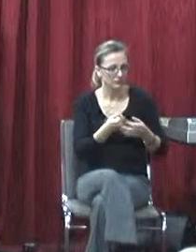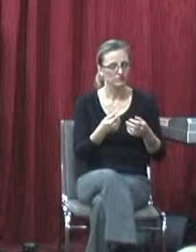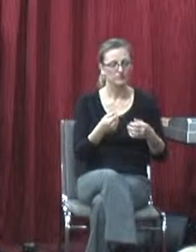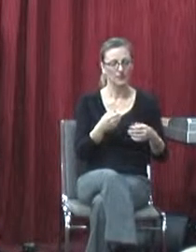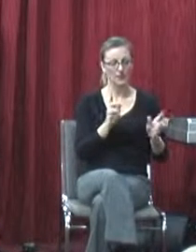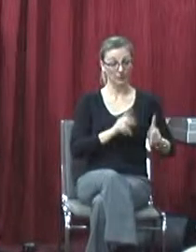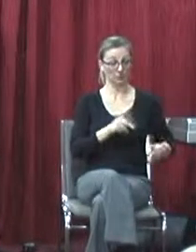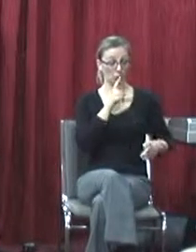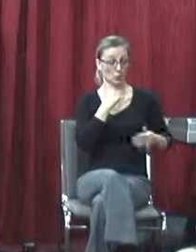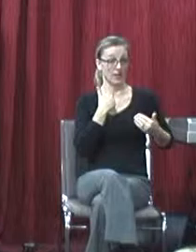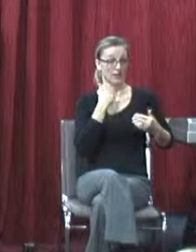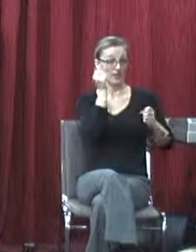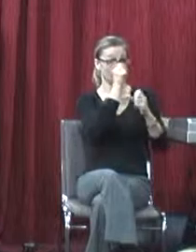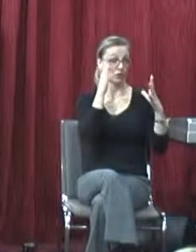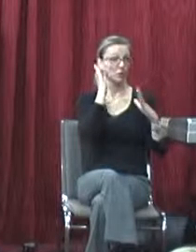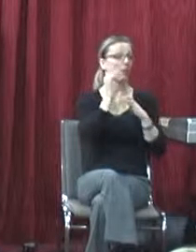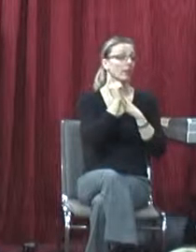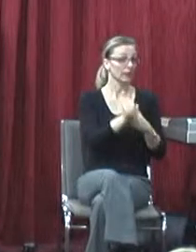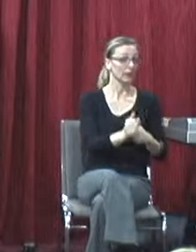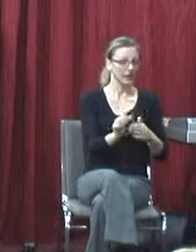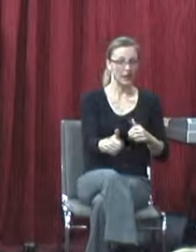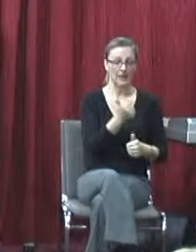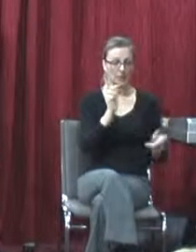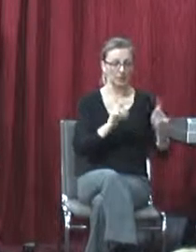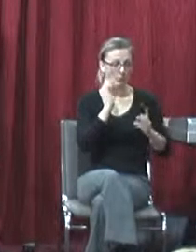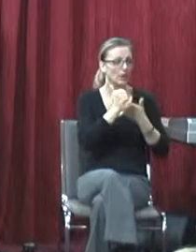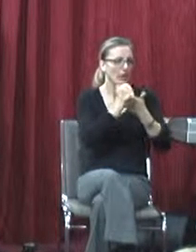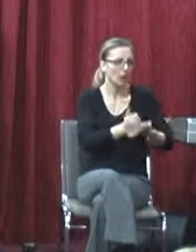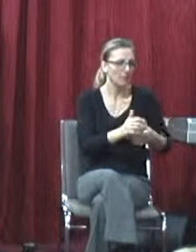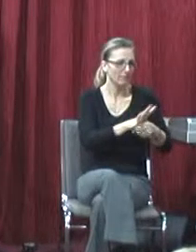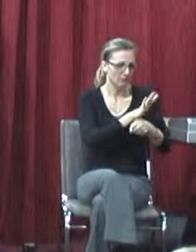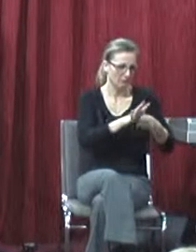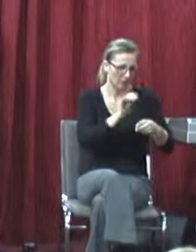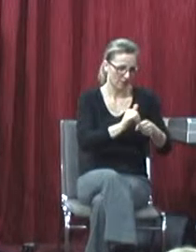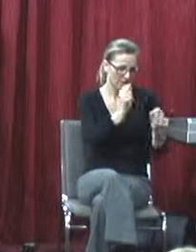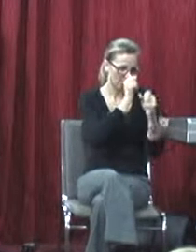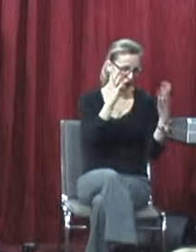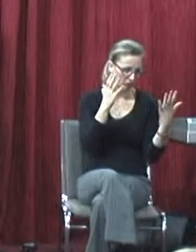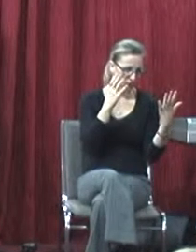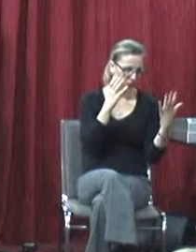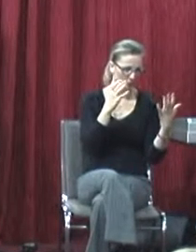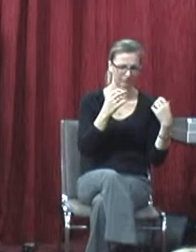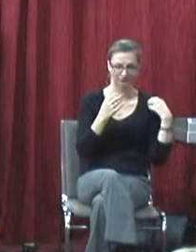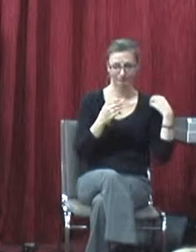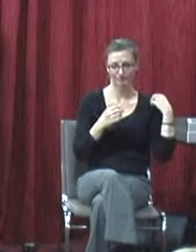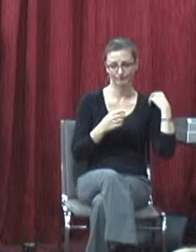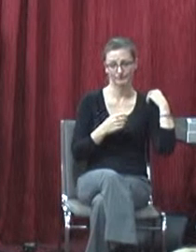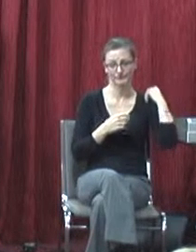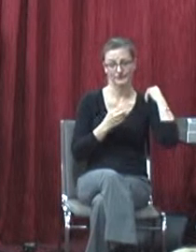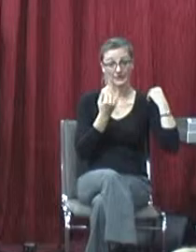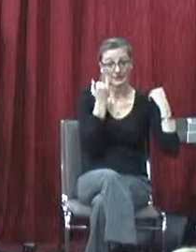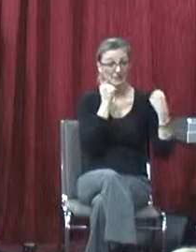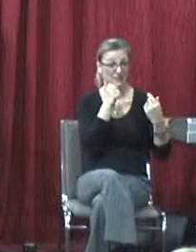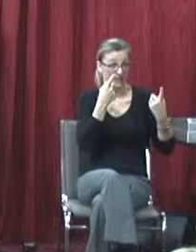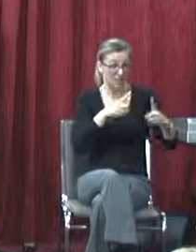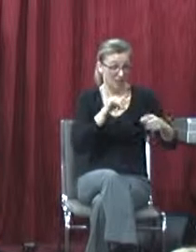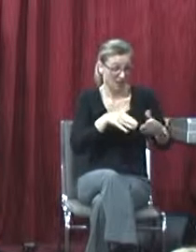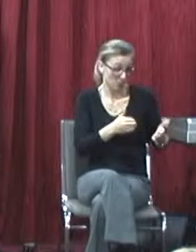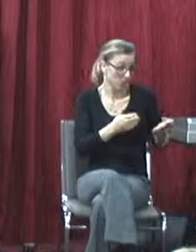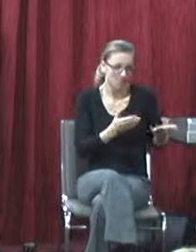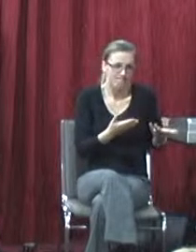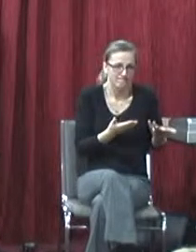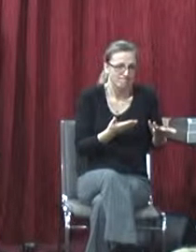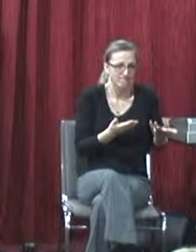the vision, is going to lead, and other people are going to help fulfill that. Otherwise, we couldn't do anything more than we could do